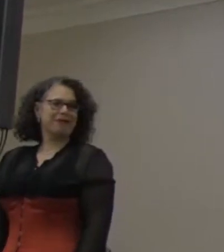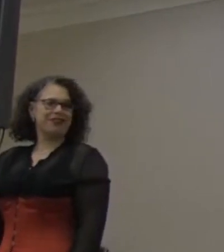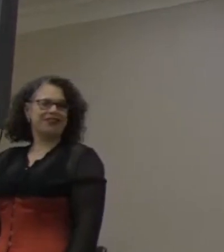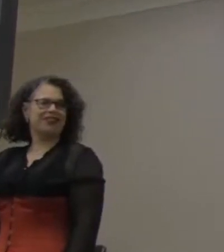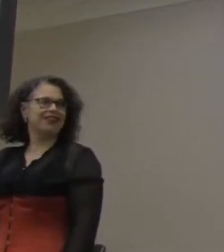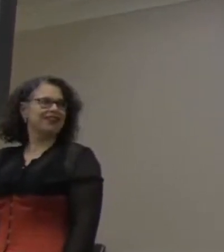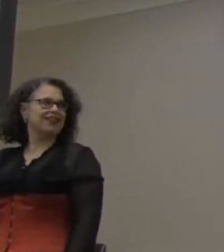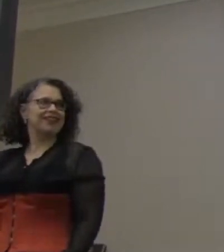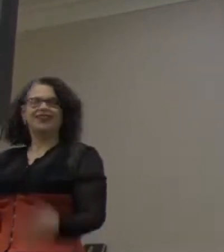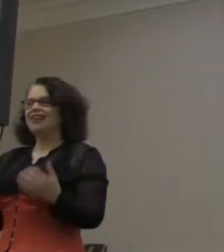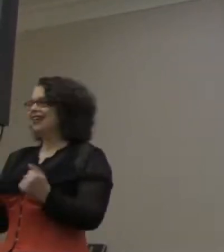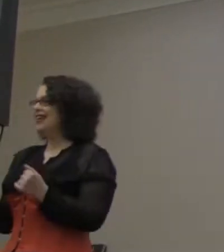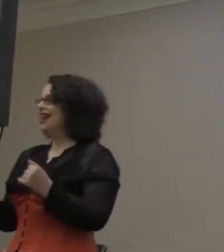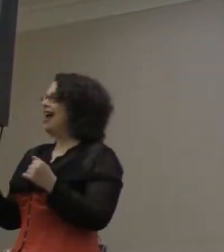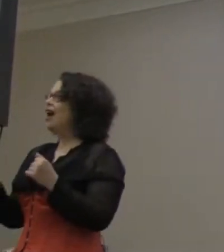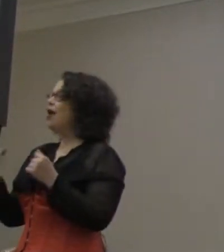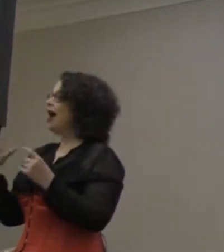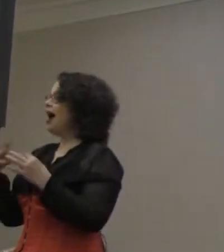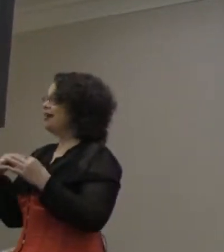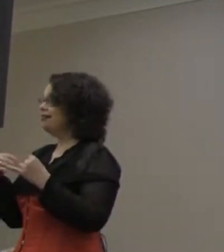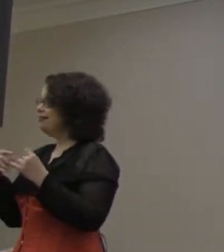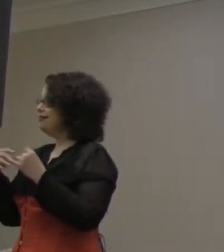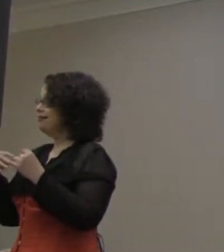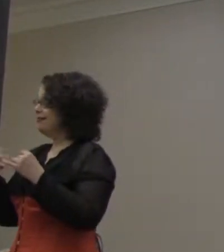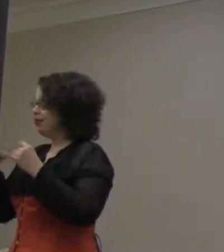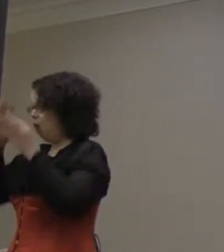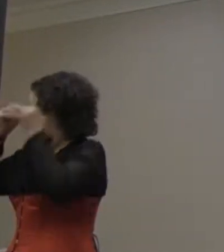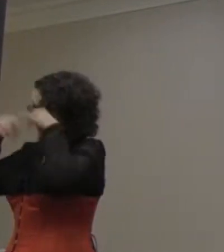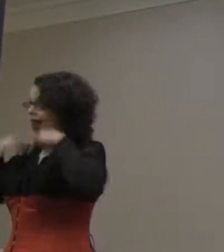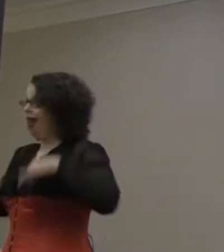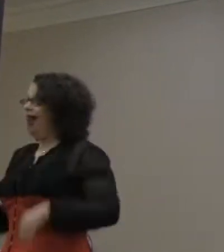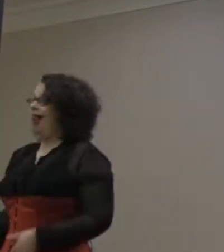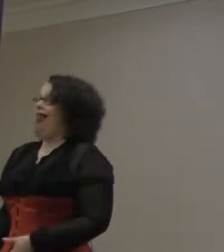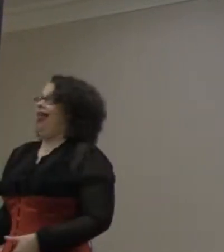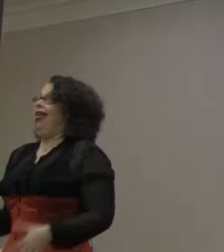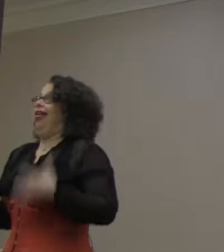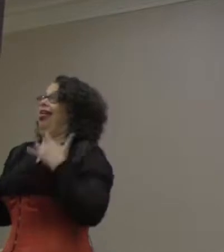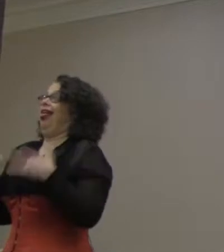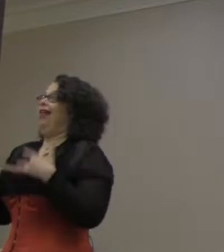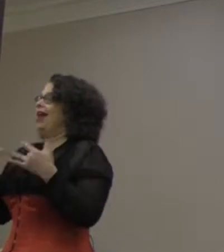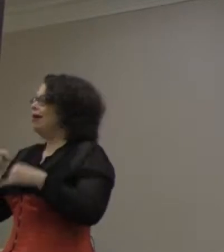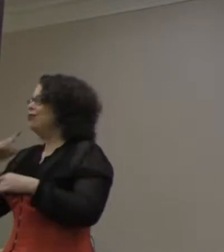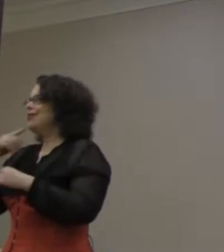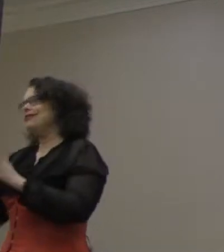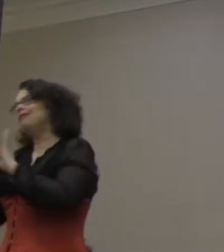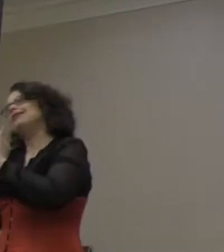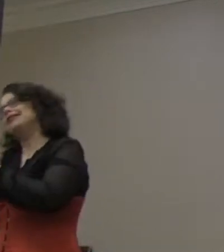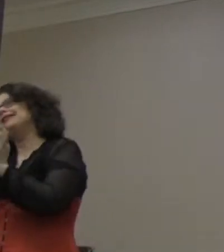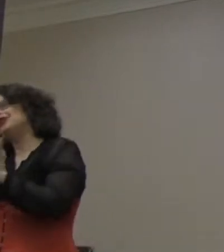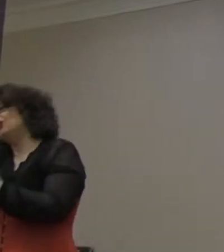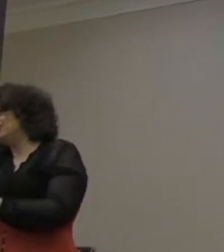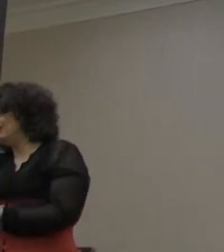bathroom. And now I gotta redirect the blood flow so I could actually say something coherent.